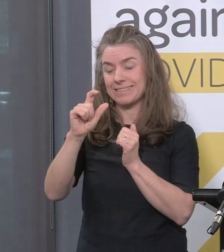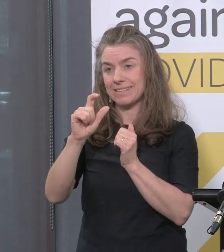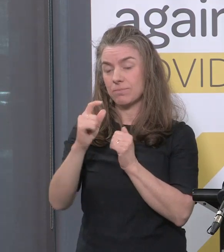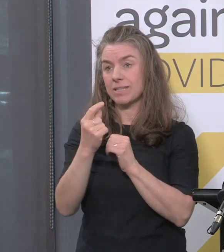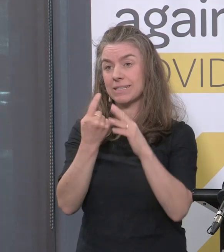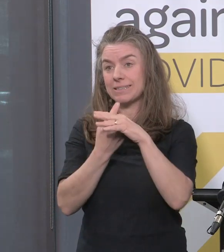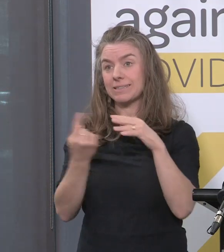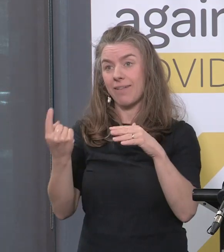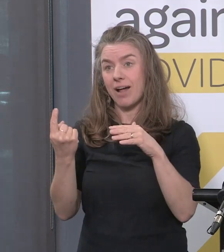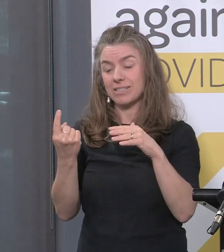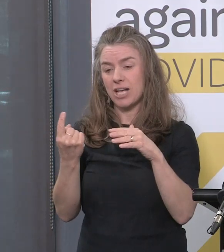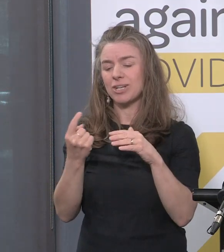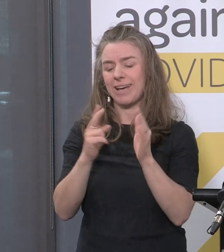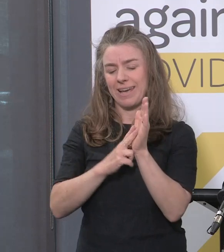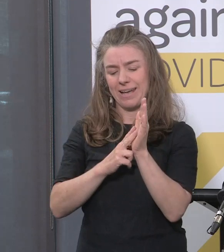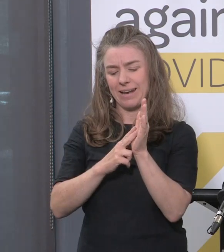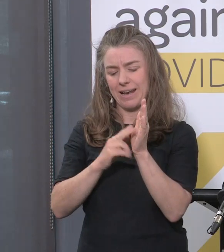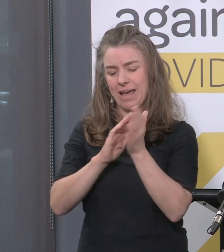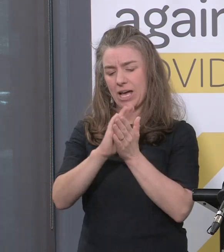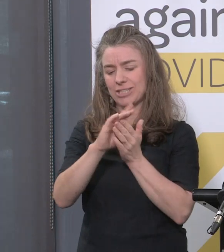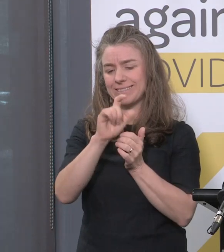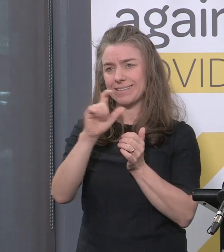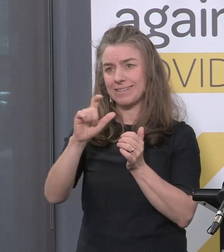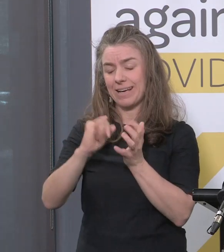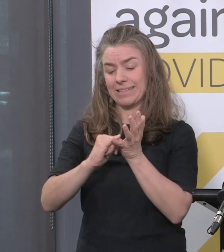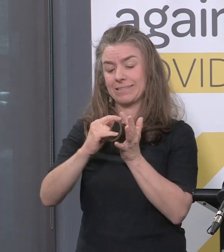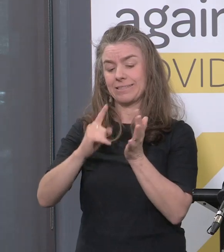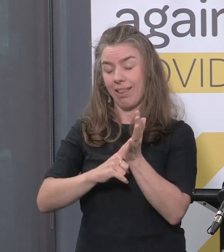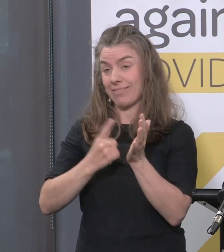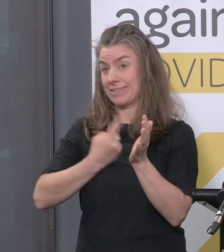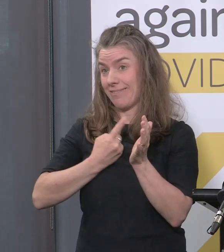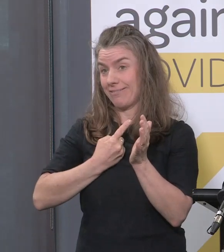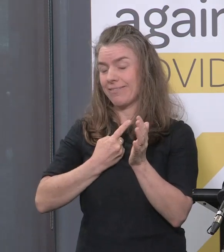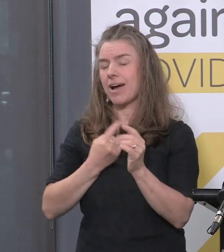self-isolation, one word, NHCC self-isolation at